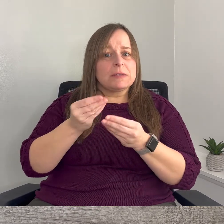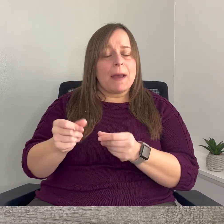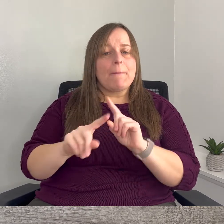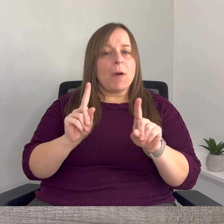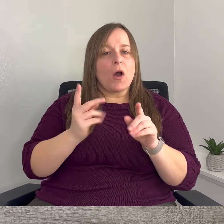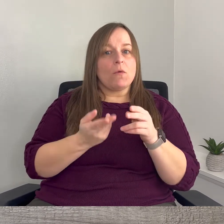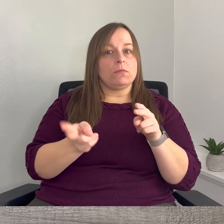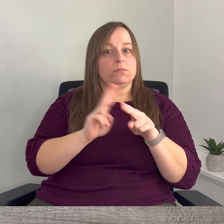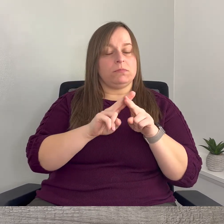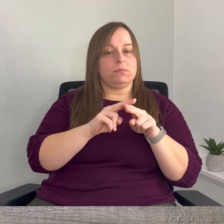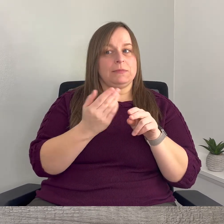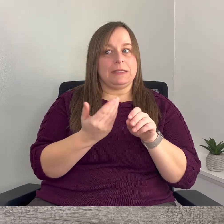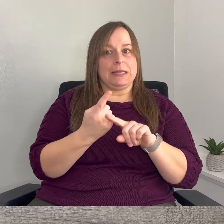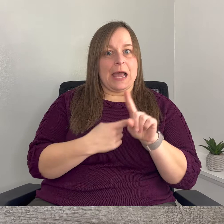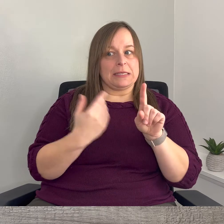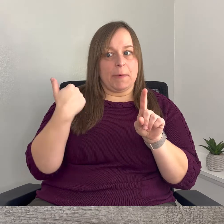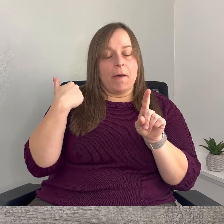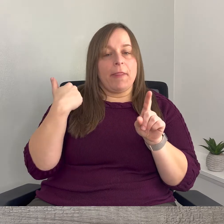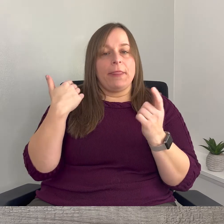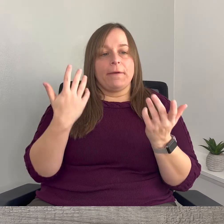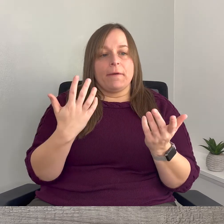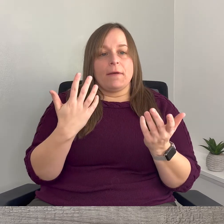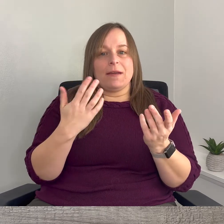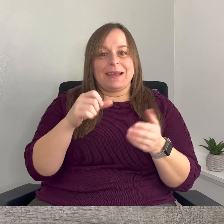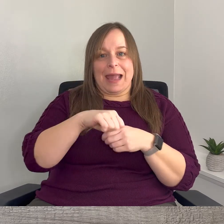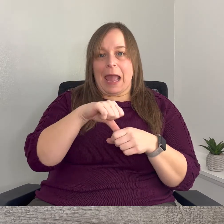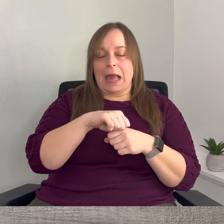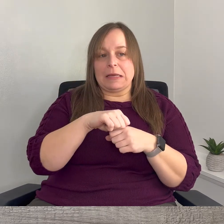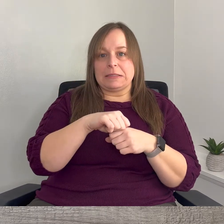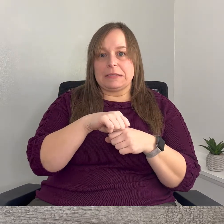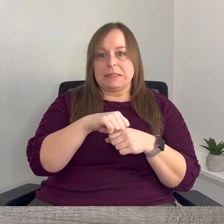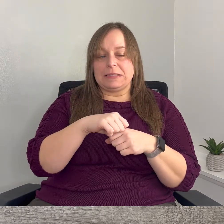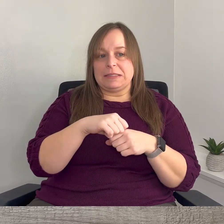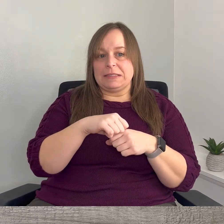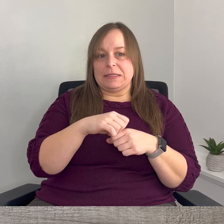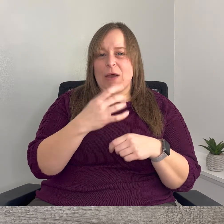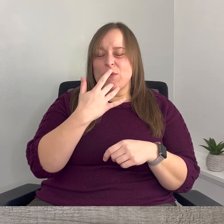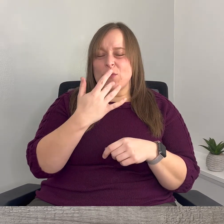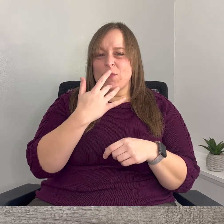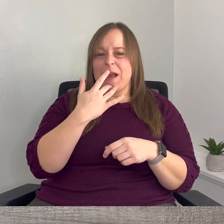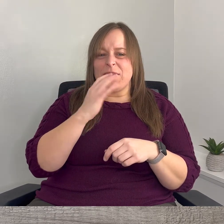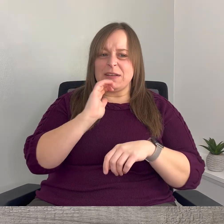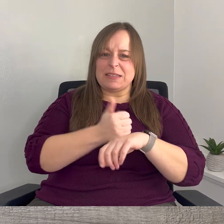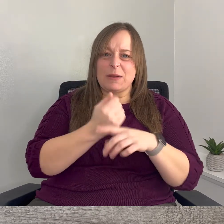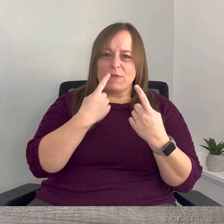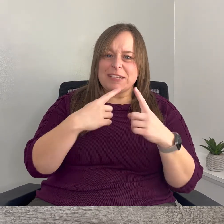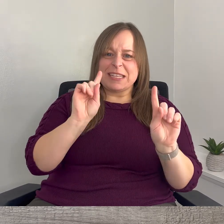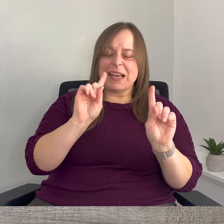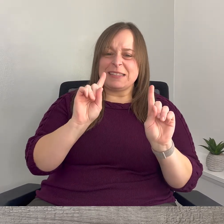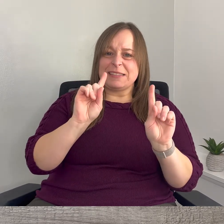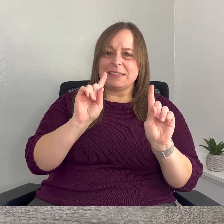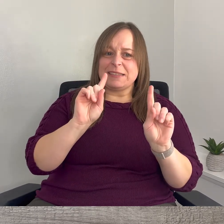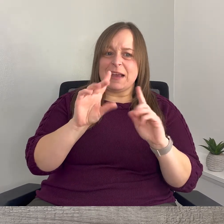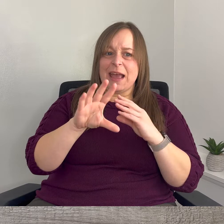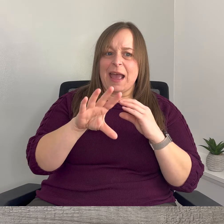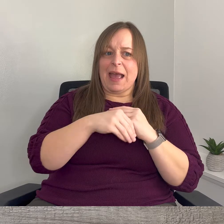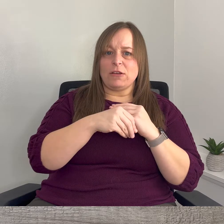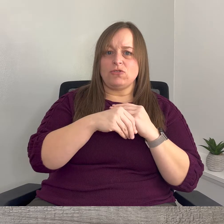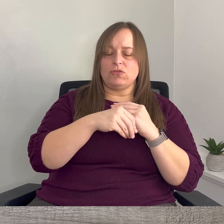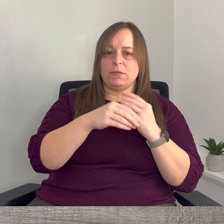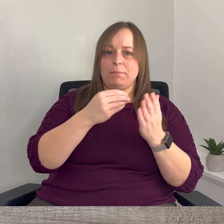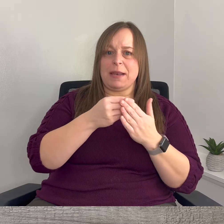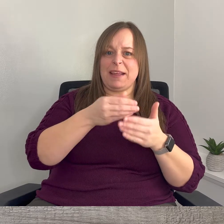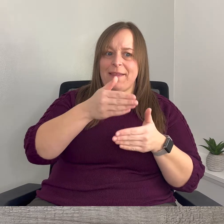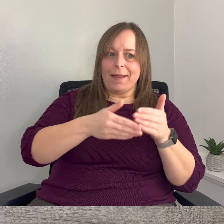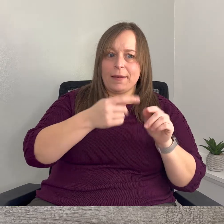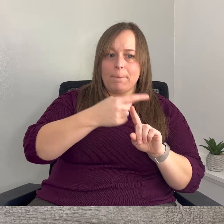$500, but we did go over quite a bit last month in gas, and I just would rather set us up for success and